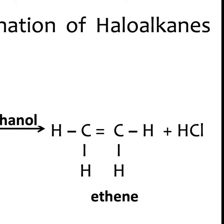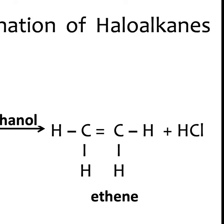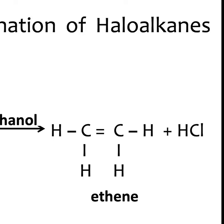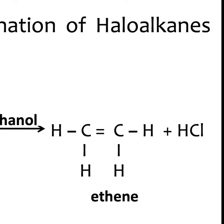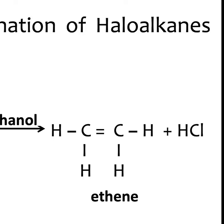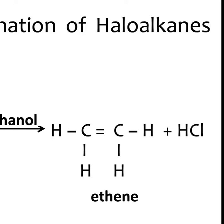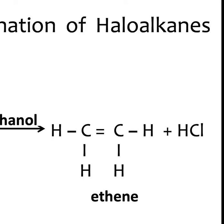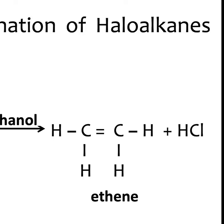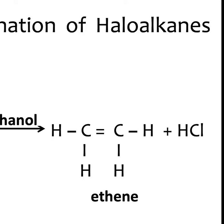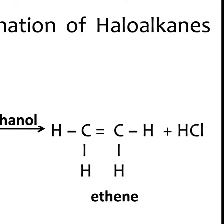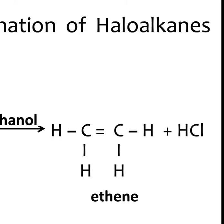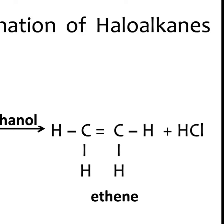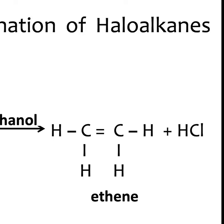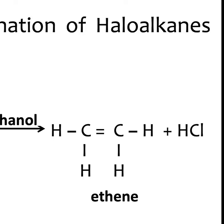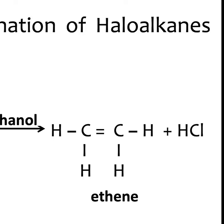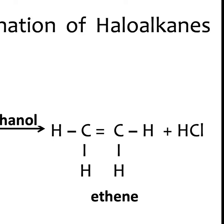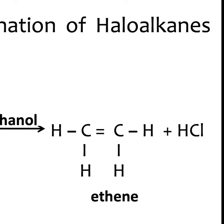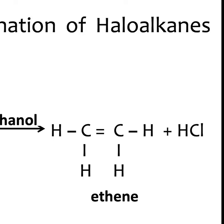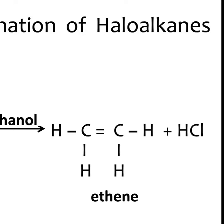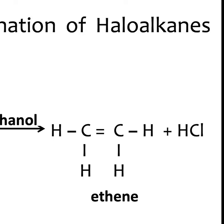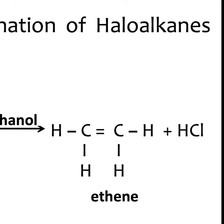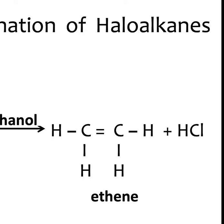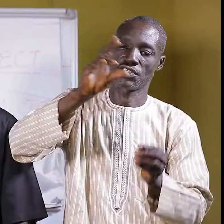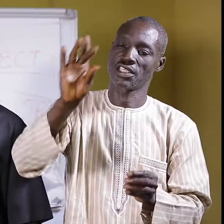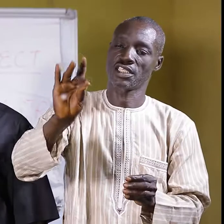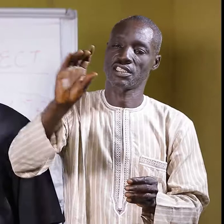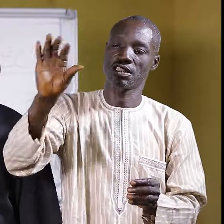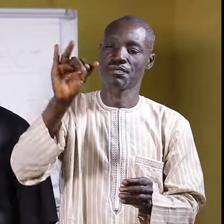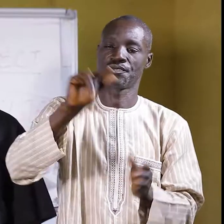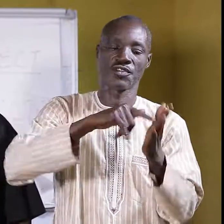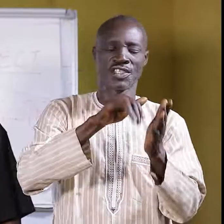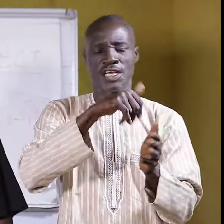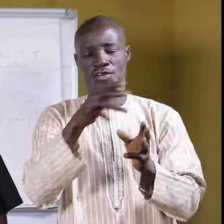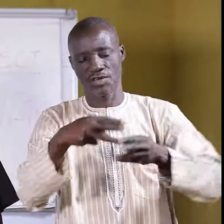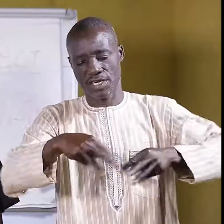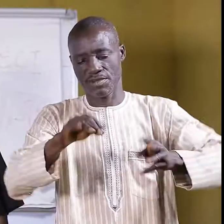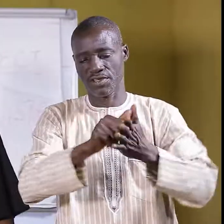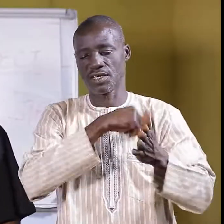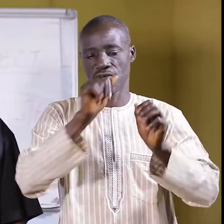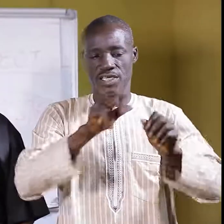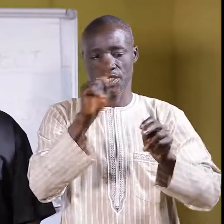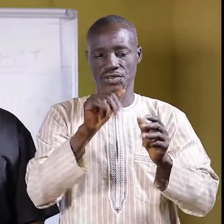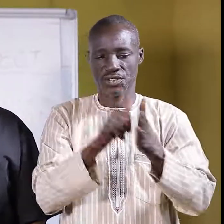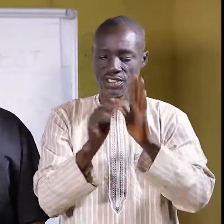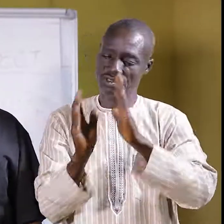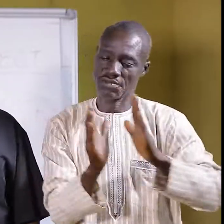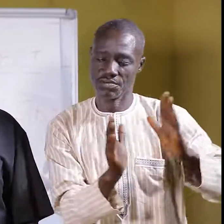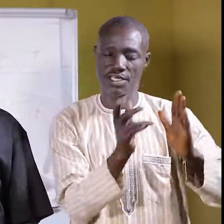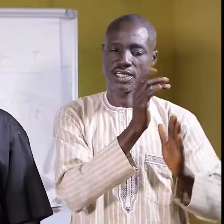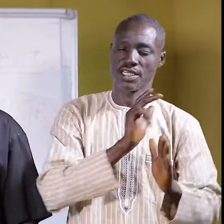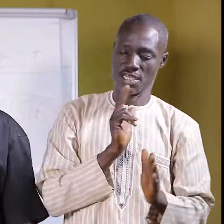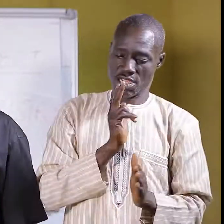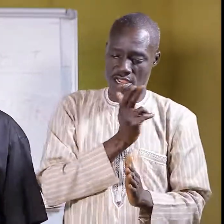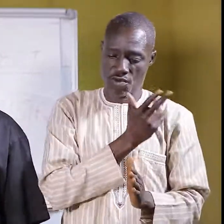bond, CH and H plus HCl. This is another method we can use in preparing